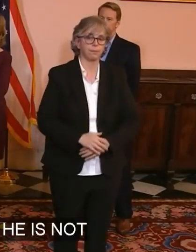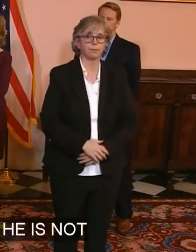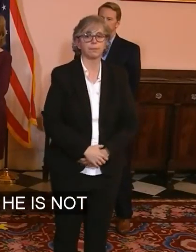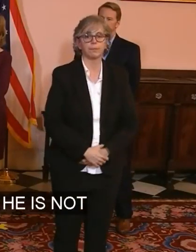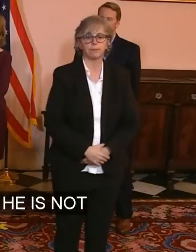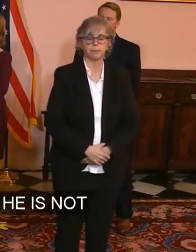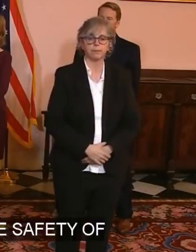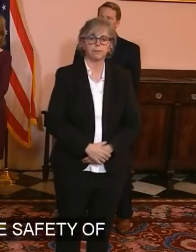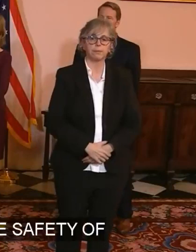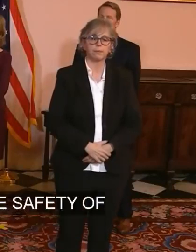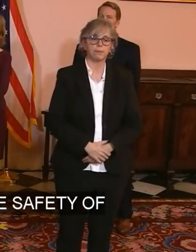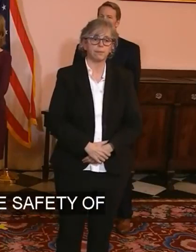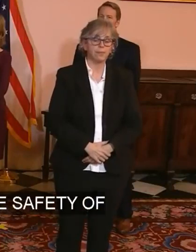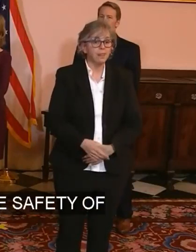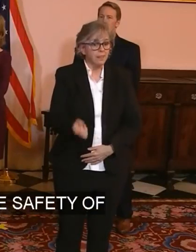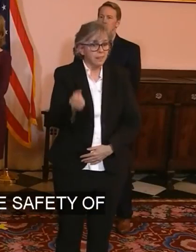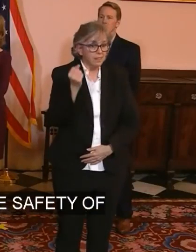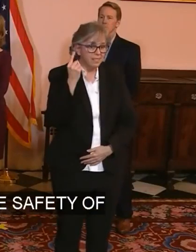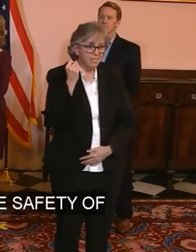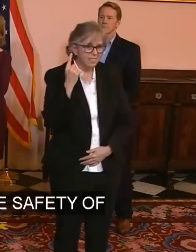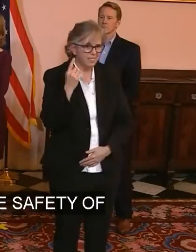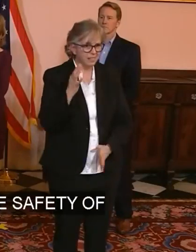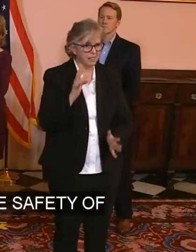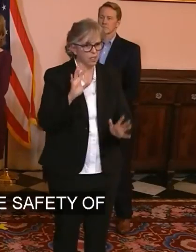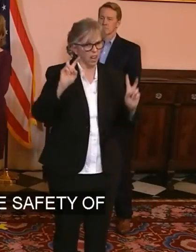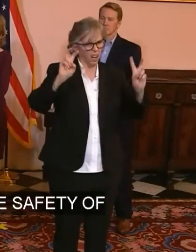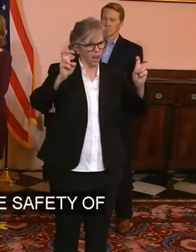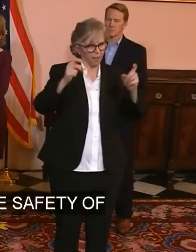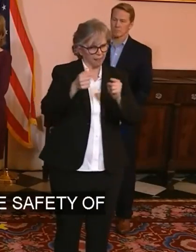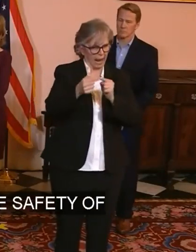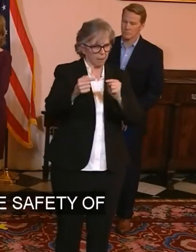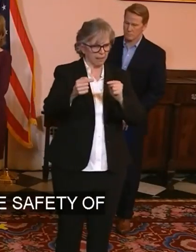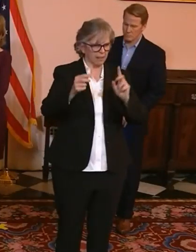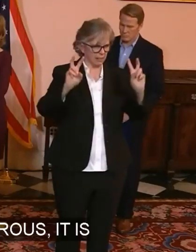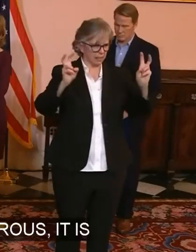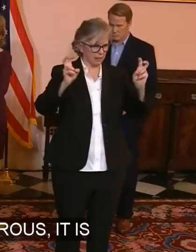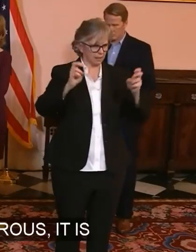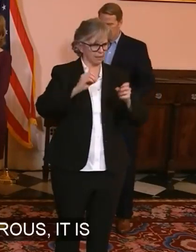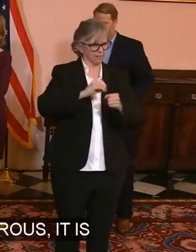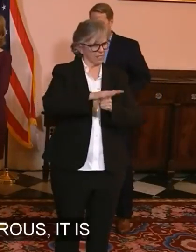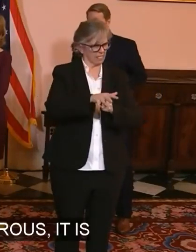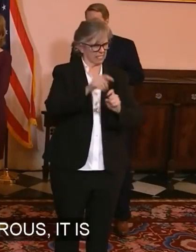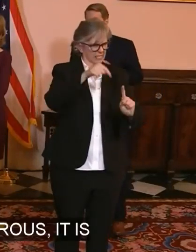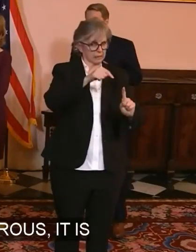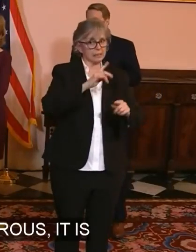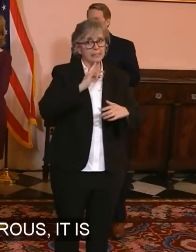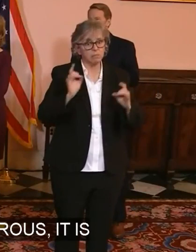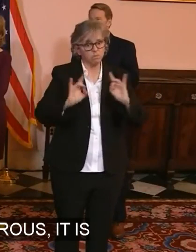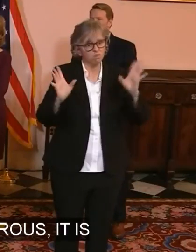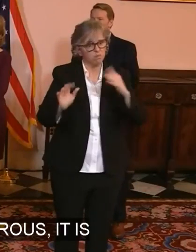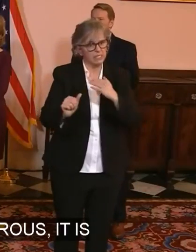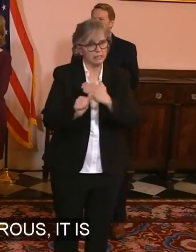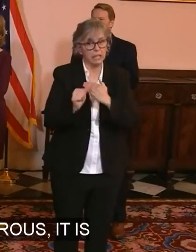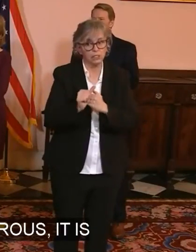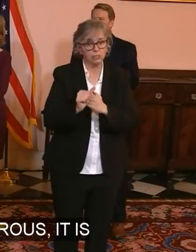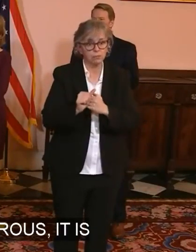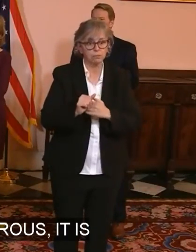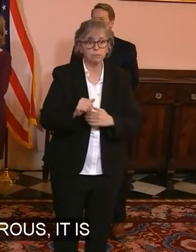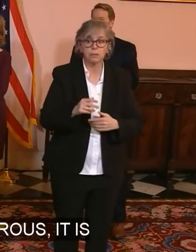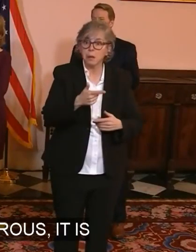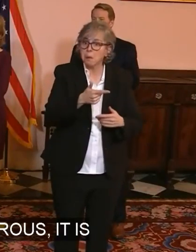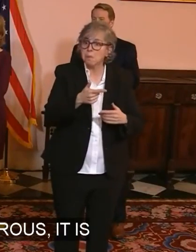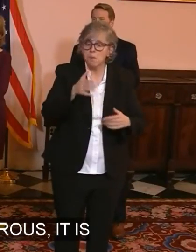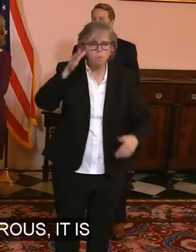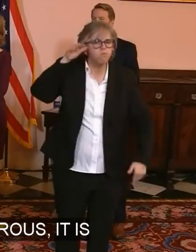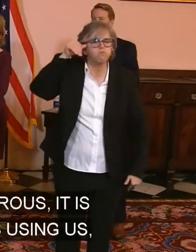This enemy is dangerous, it is relentless, and it is using us. It is using us as